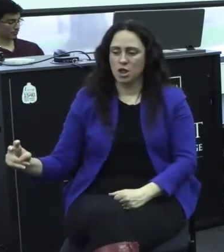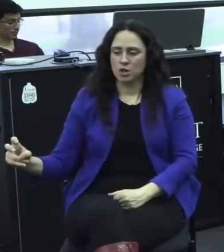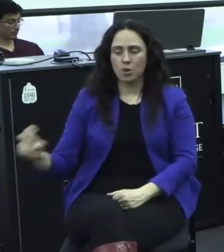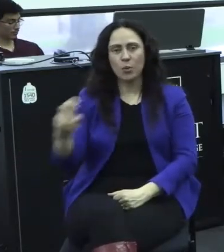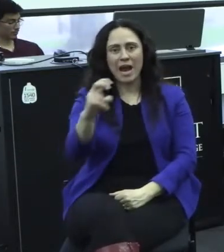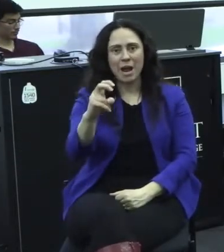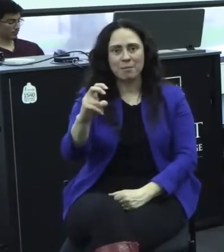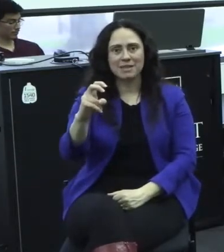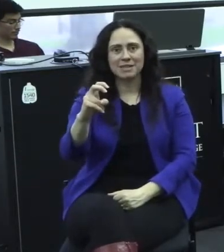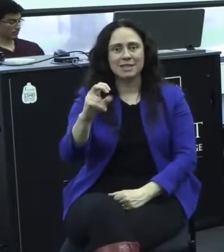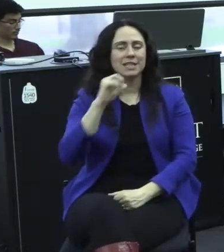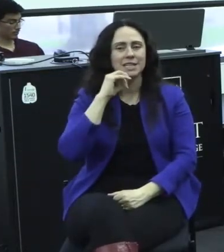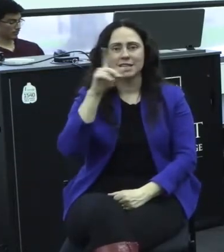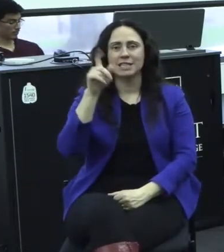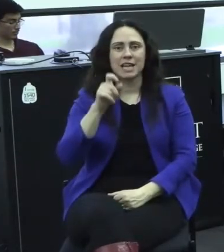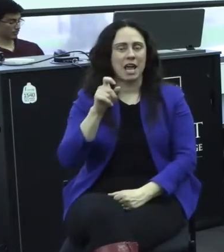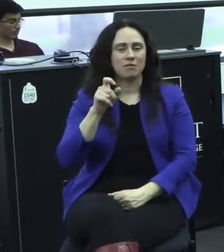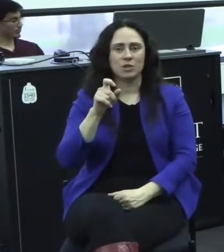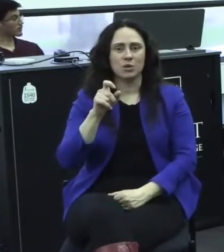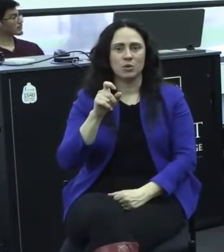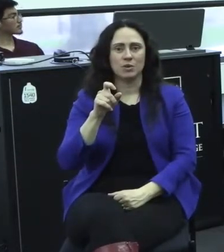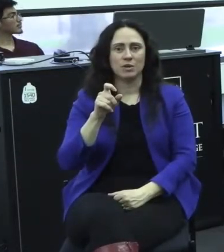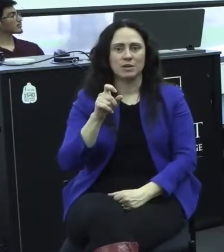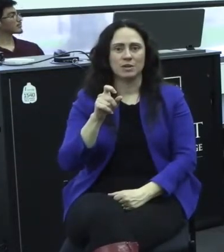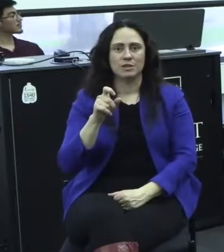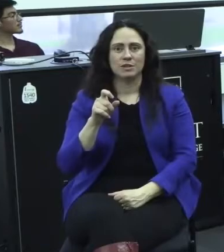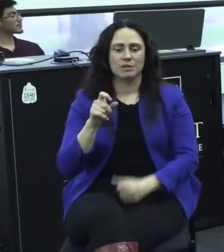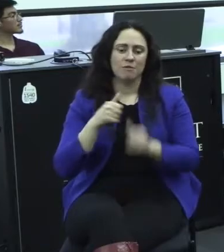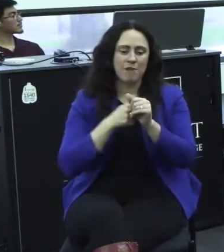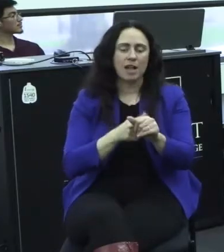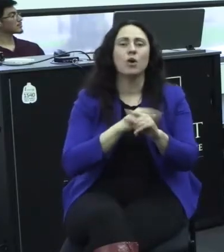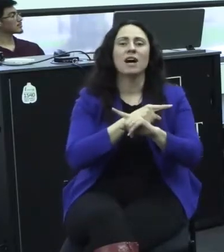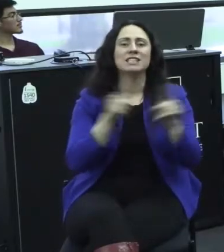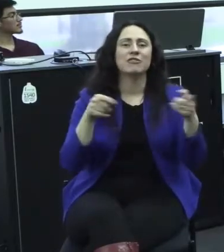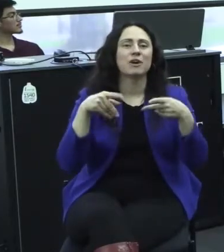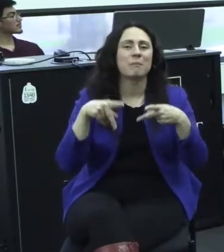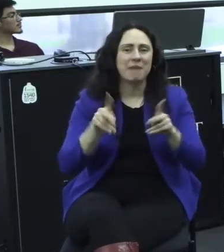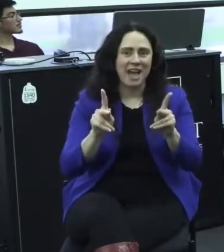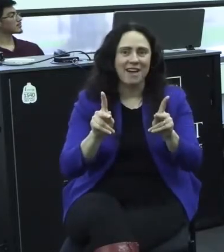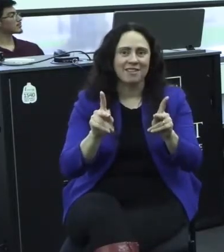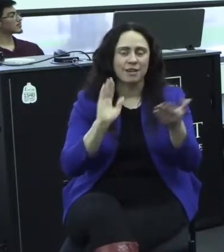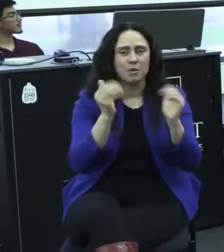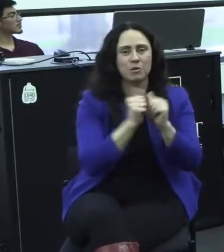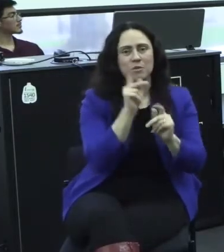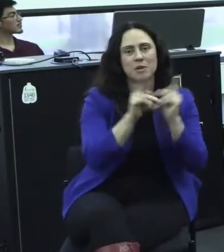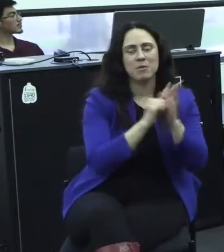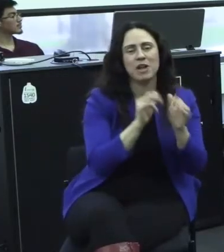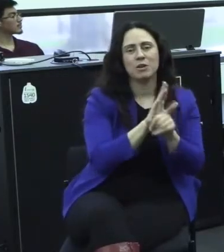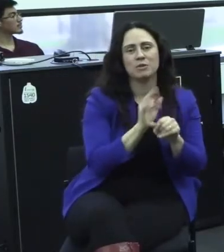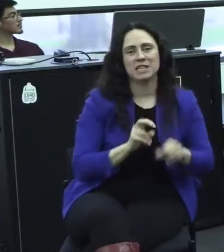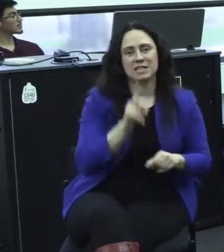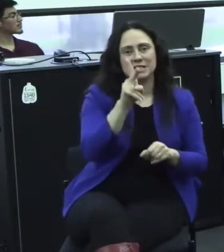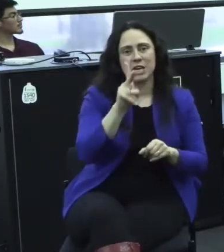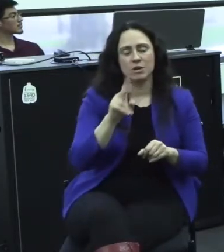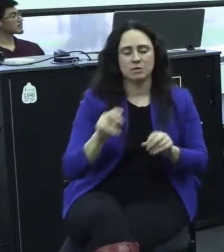doesn't necessarily have to go along a different pathway than those folks that are using the stairs.